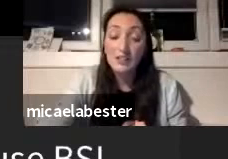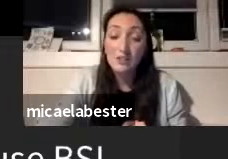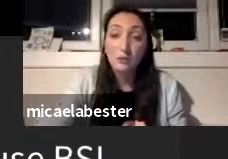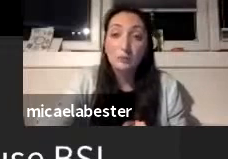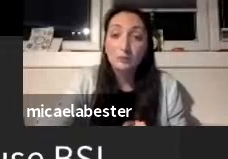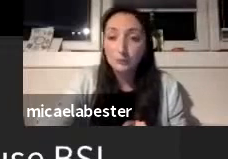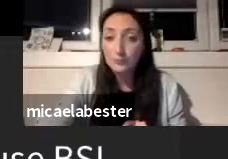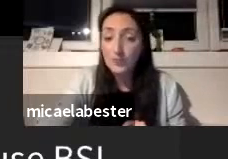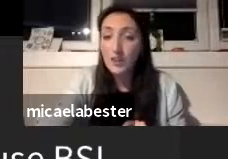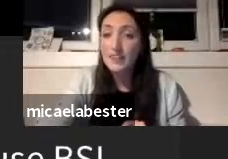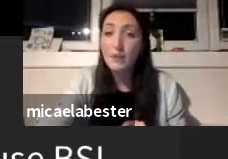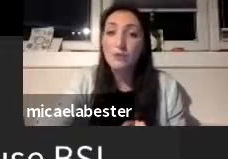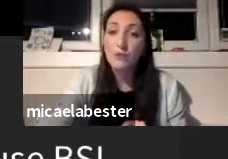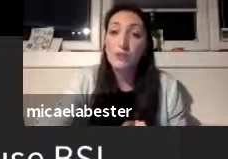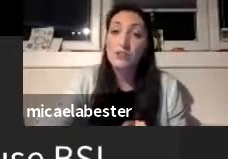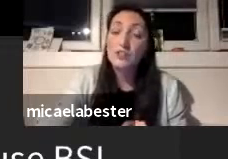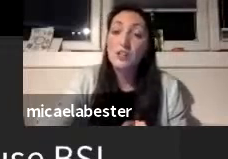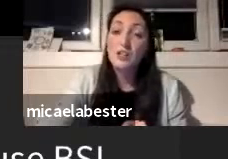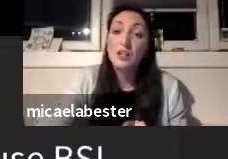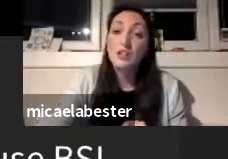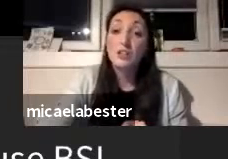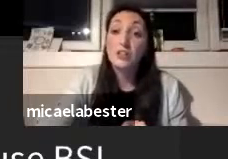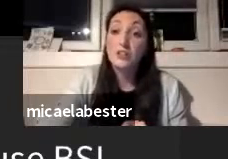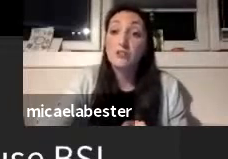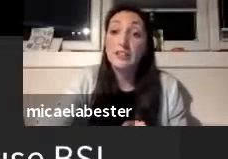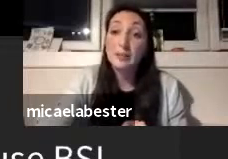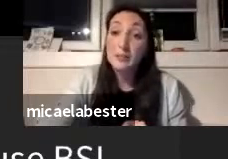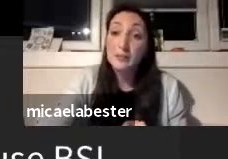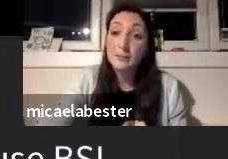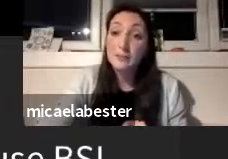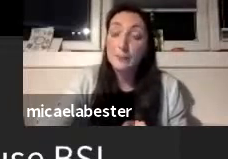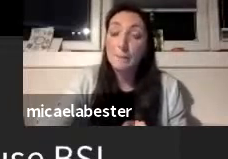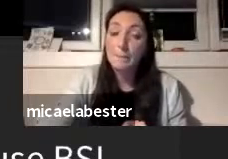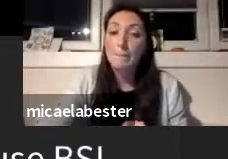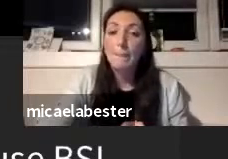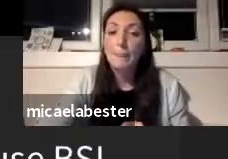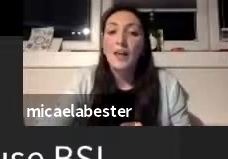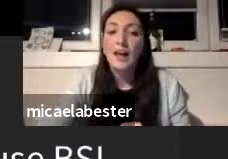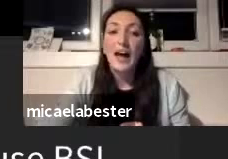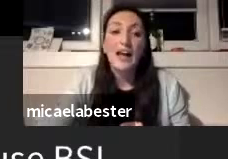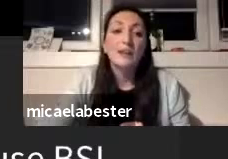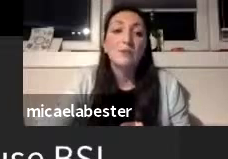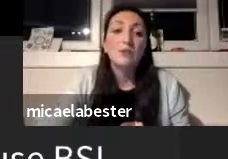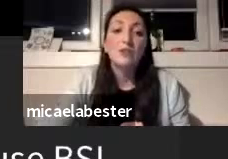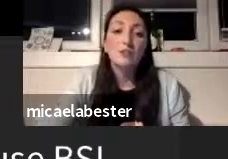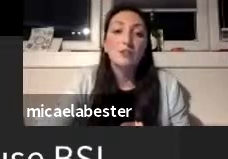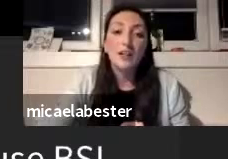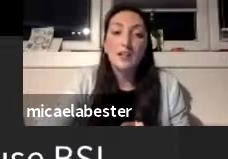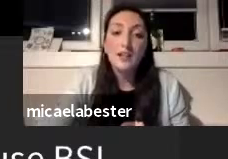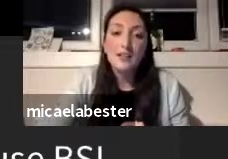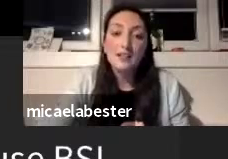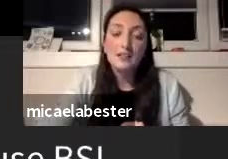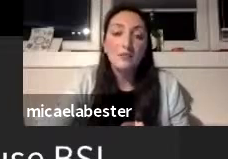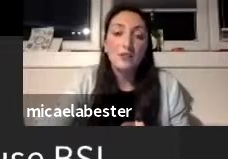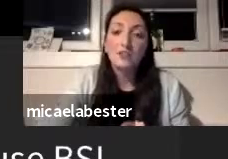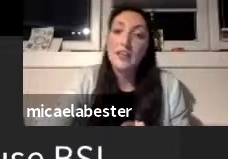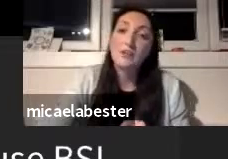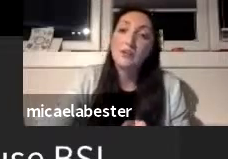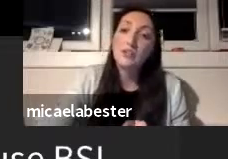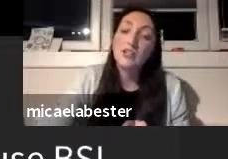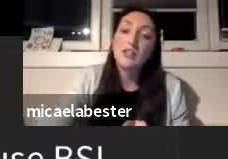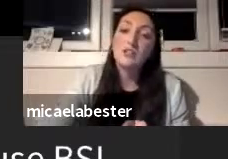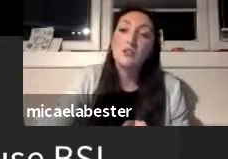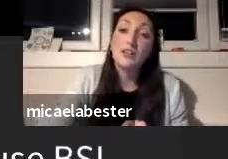using it in school and they were forced to learn to read lips. And it was only recognized as an